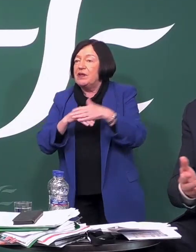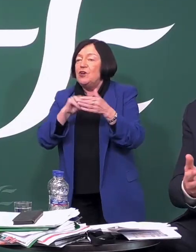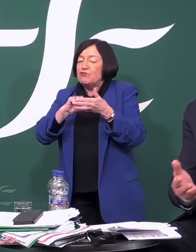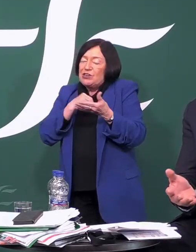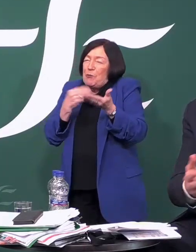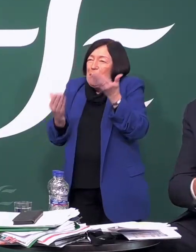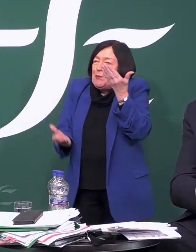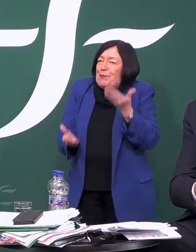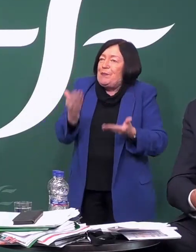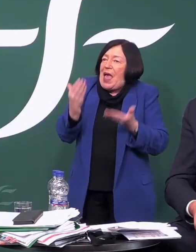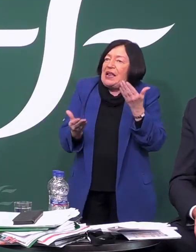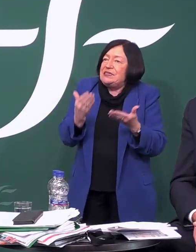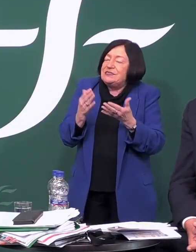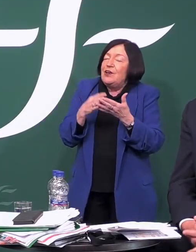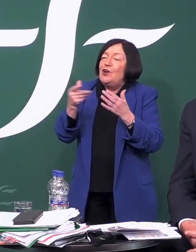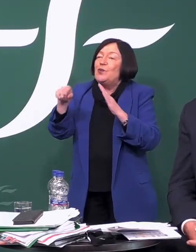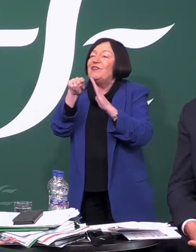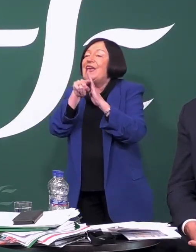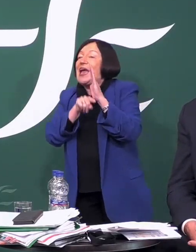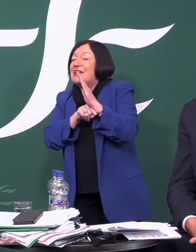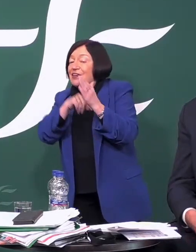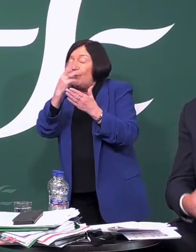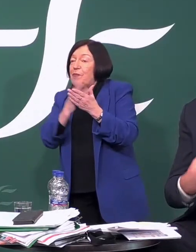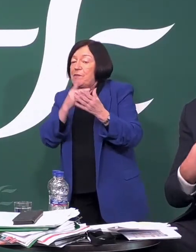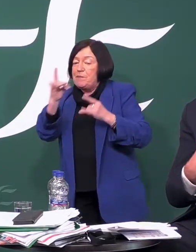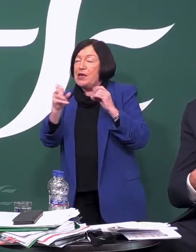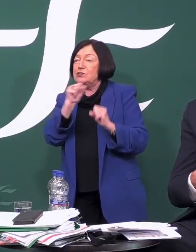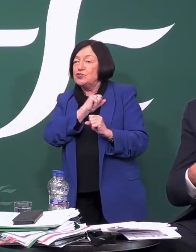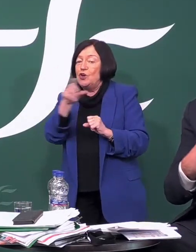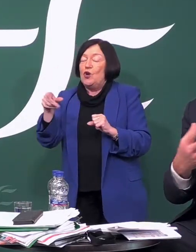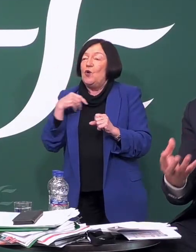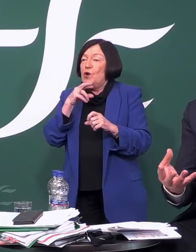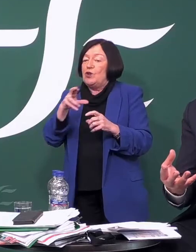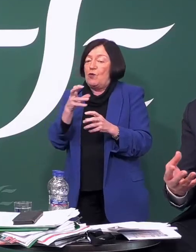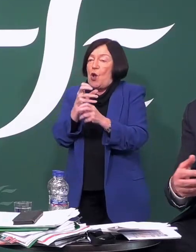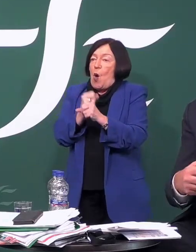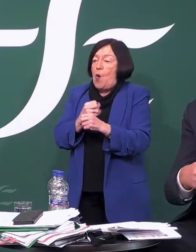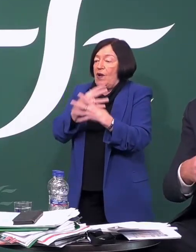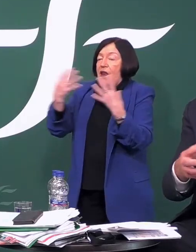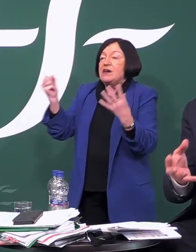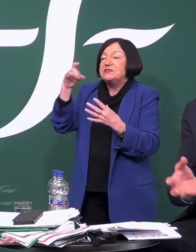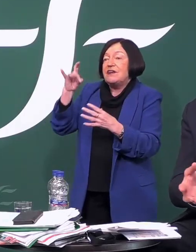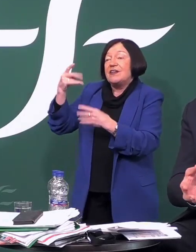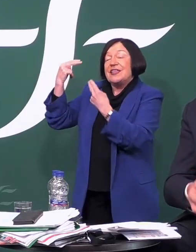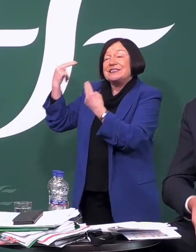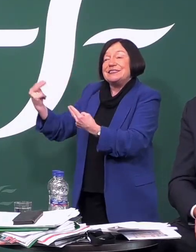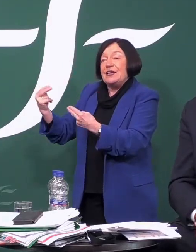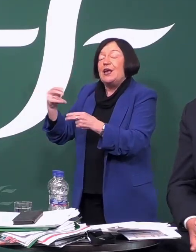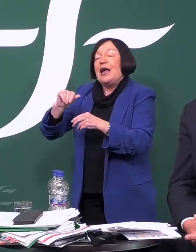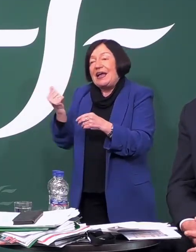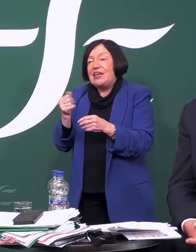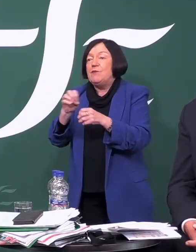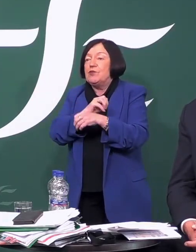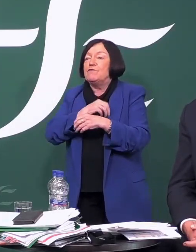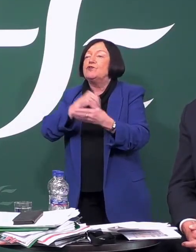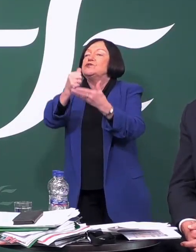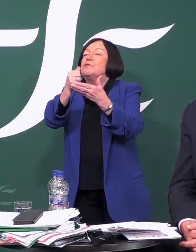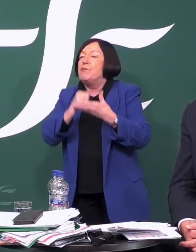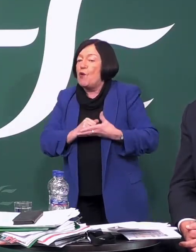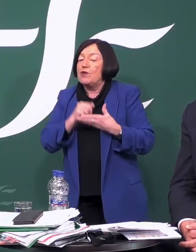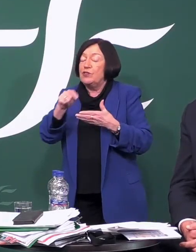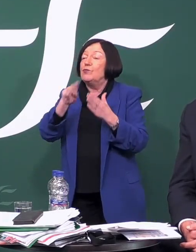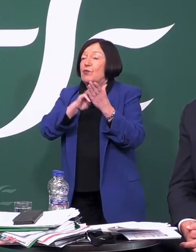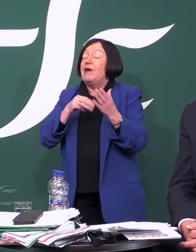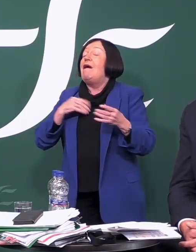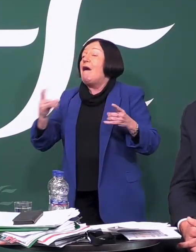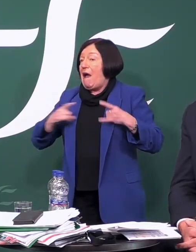balance that in terms of the ethical piece of it in relation to making sure we don't hold a load of stock that could be used elsewhere and keeping enough stock to support our booster programme. And at the